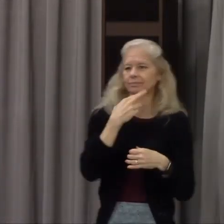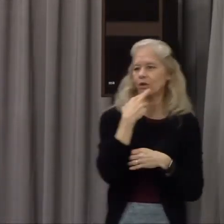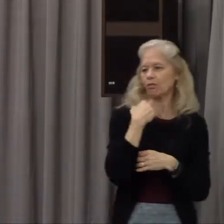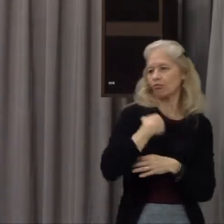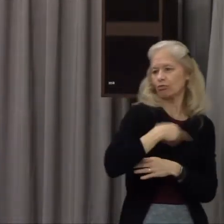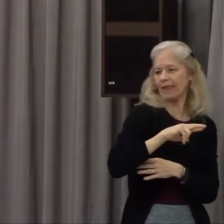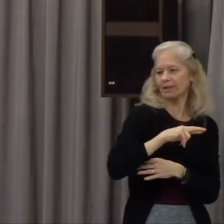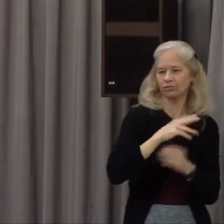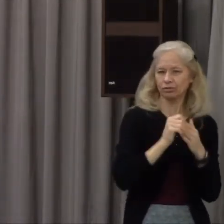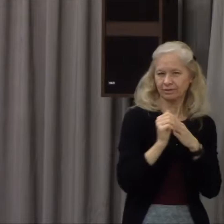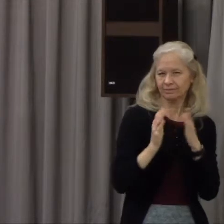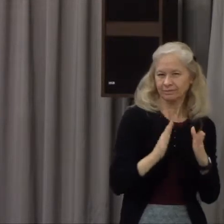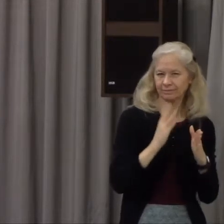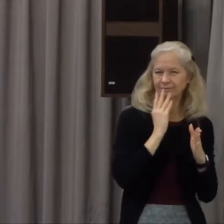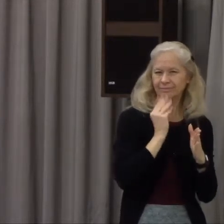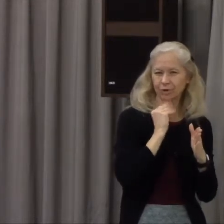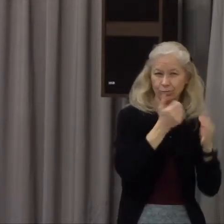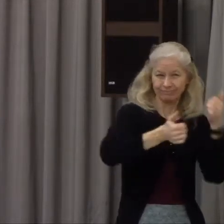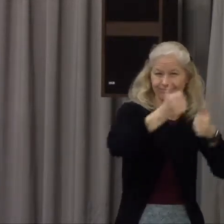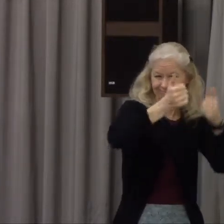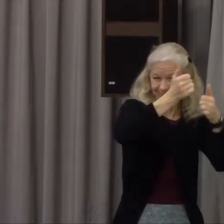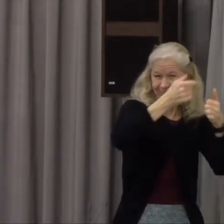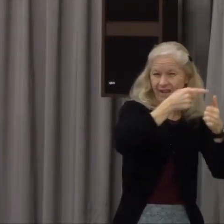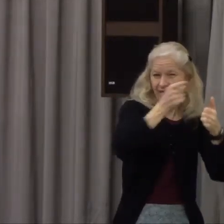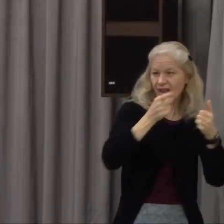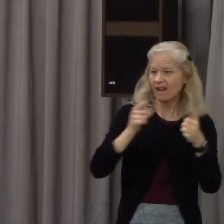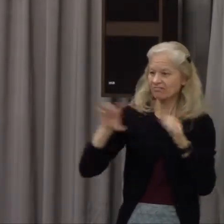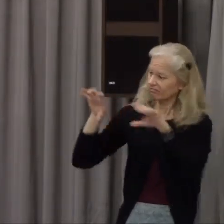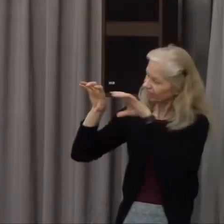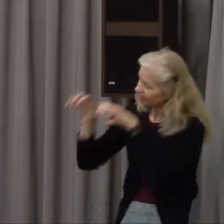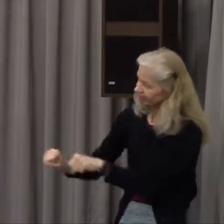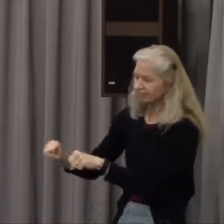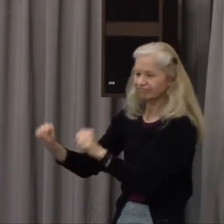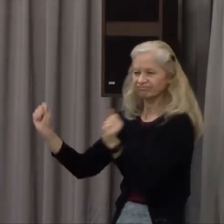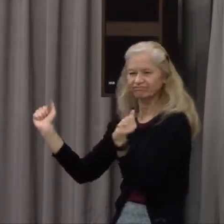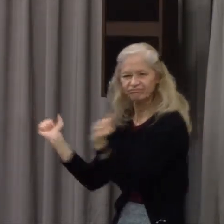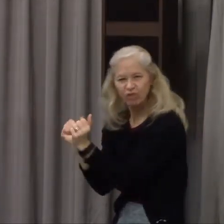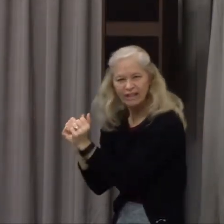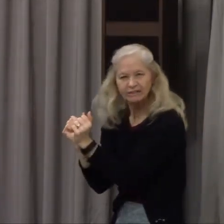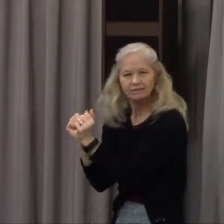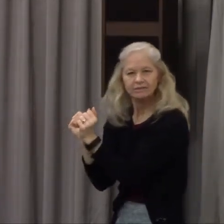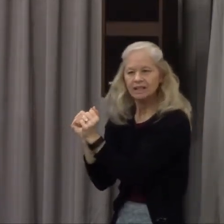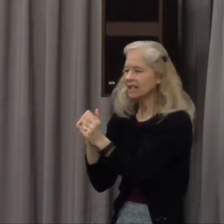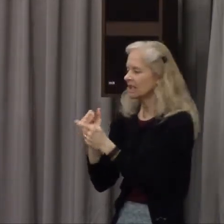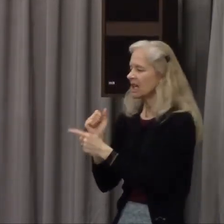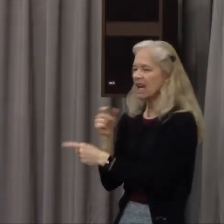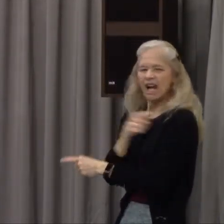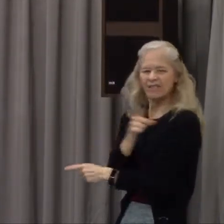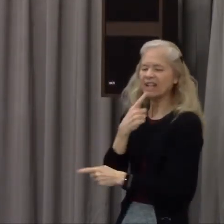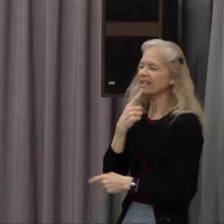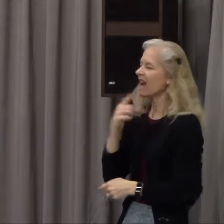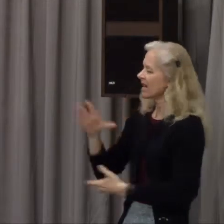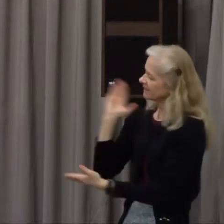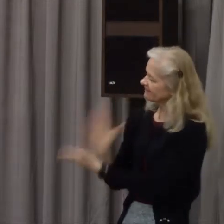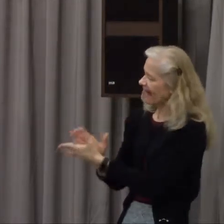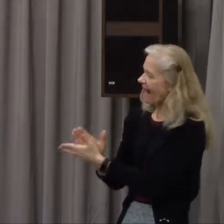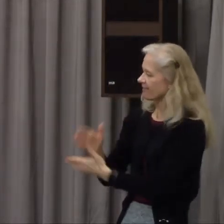to be a prince and a savior. And he goes on. We are his witnesses of these things. And so is also the